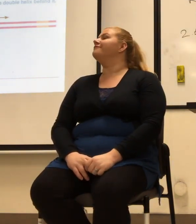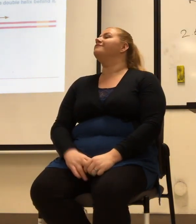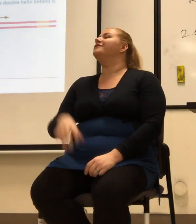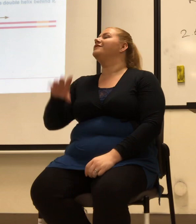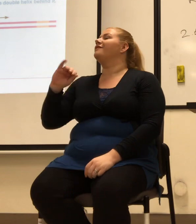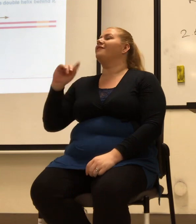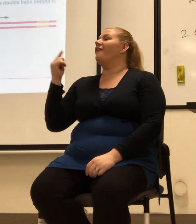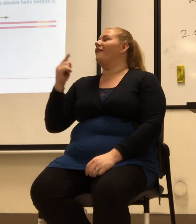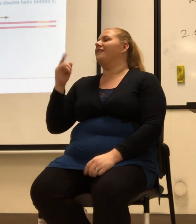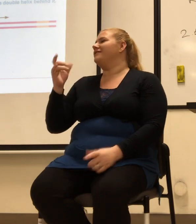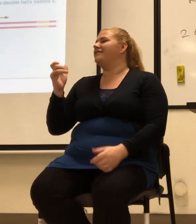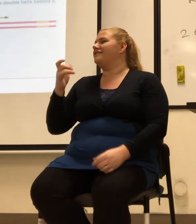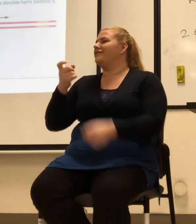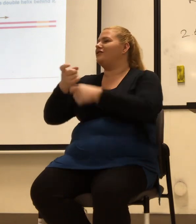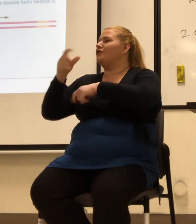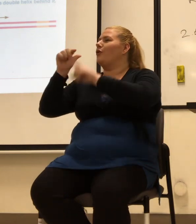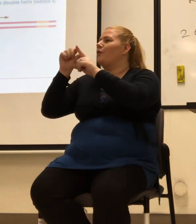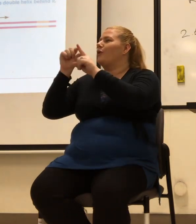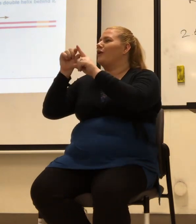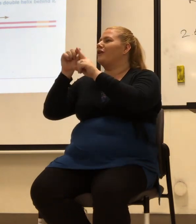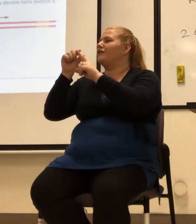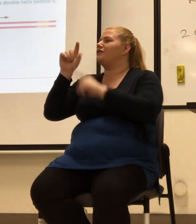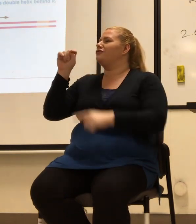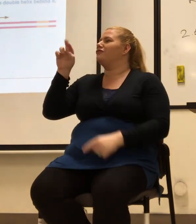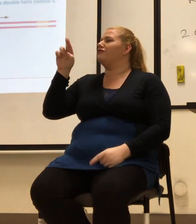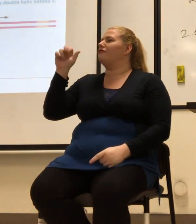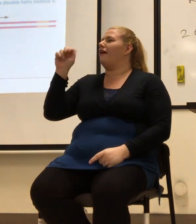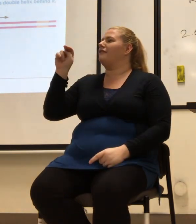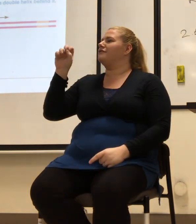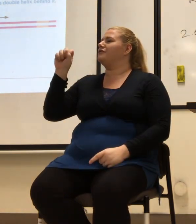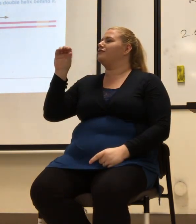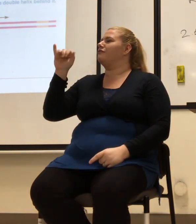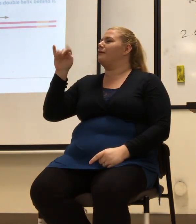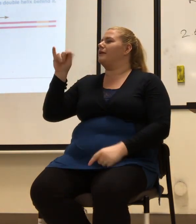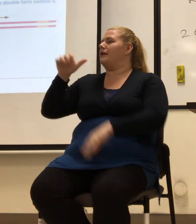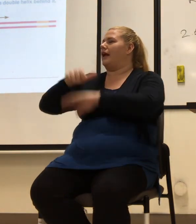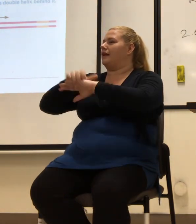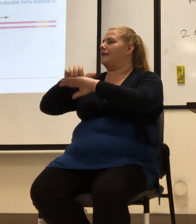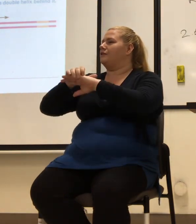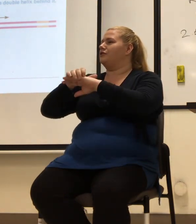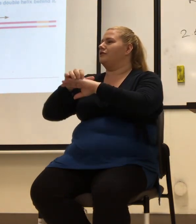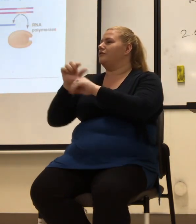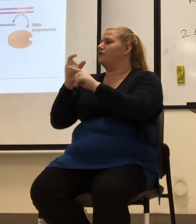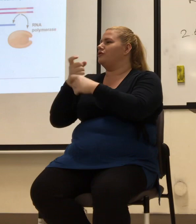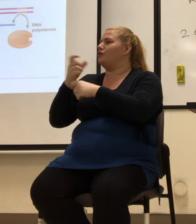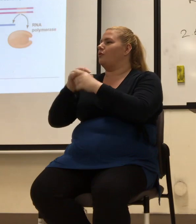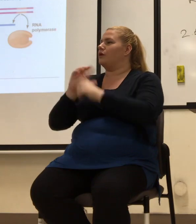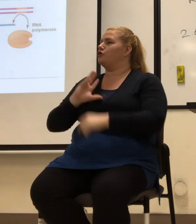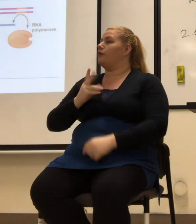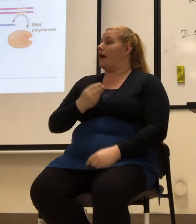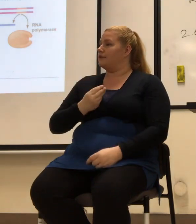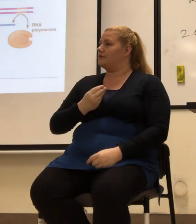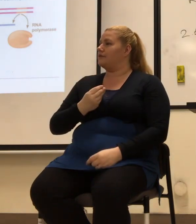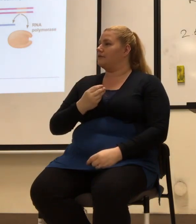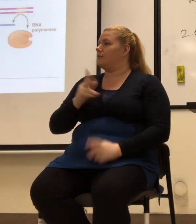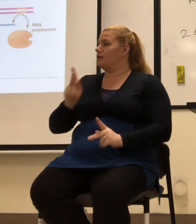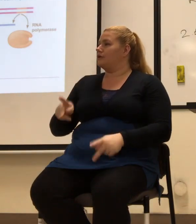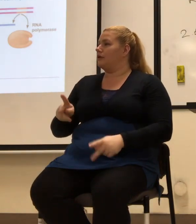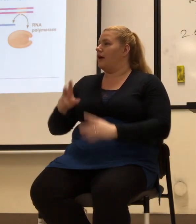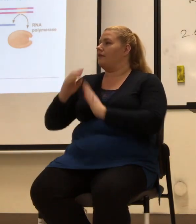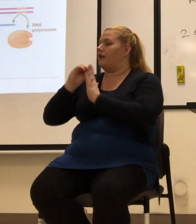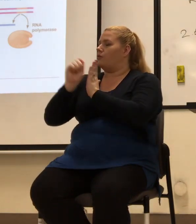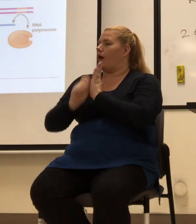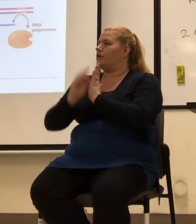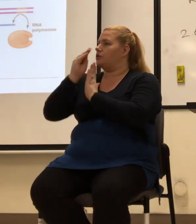with the template strand. The other one's called the coding strand, and then termination is just you're done. You